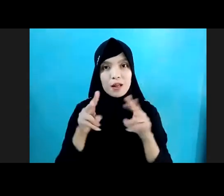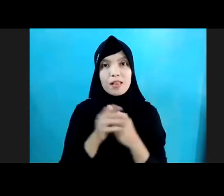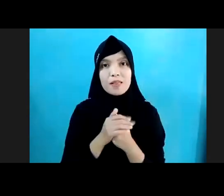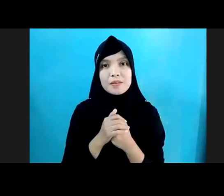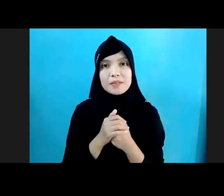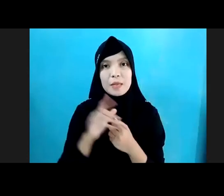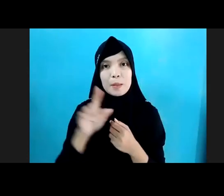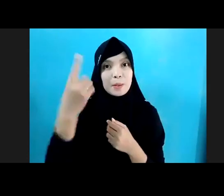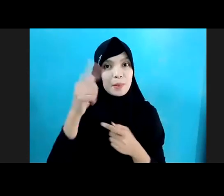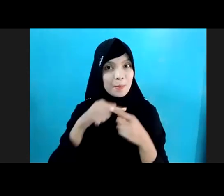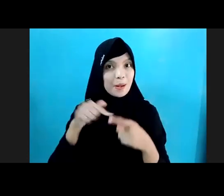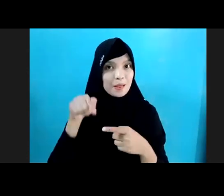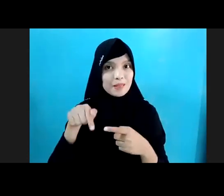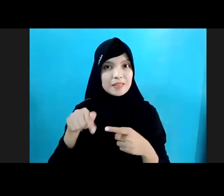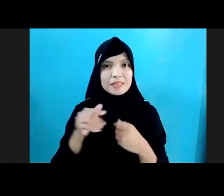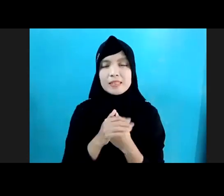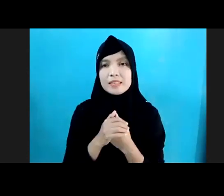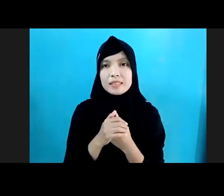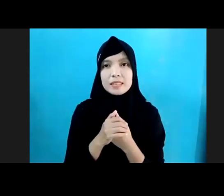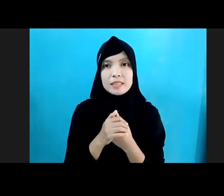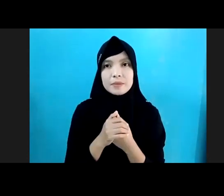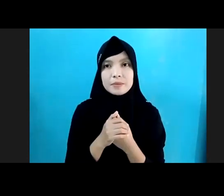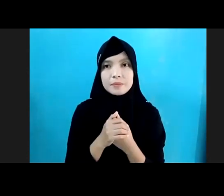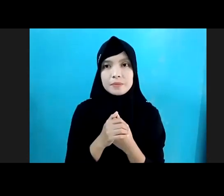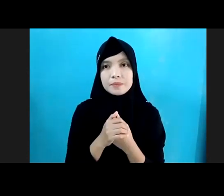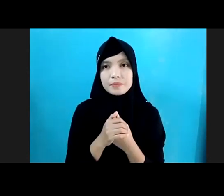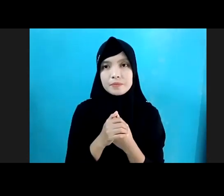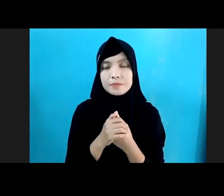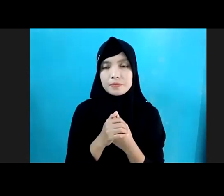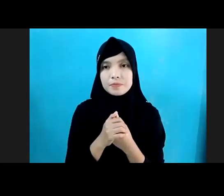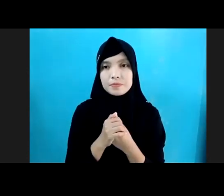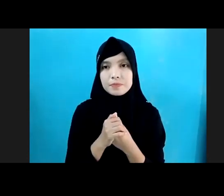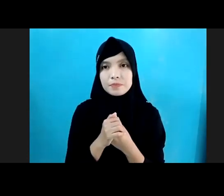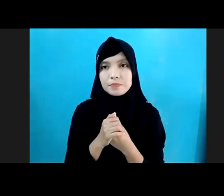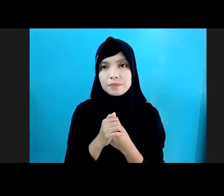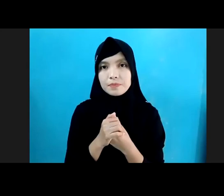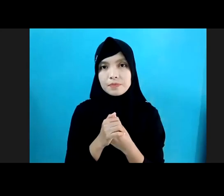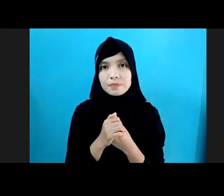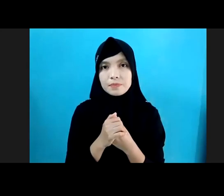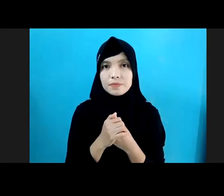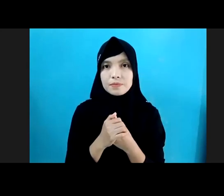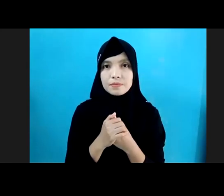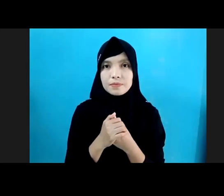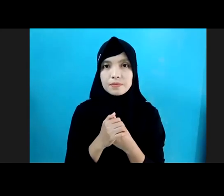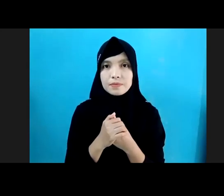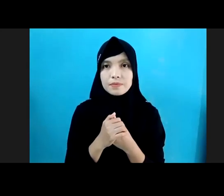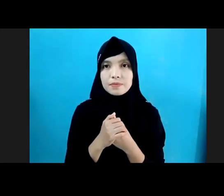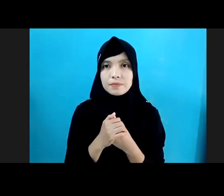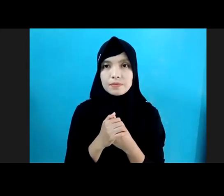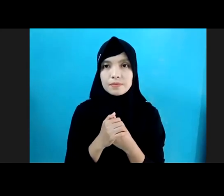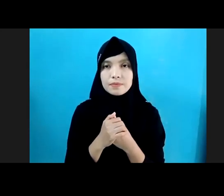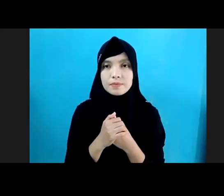The Other Thing I'd Like To Say At The Outset Is I Know That Australia Shares Our Concern